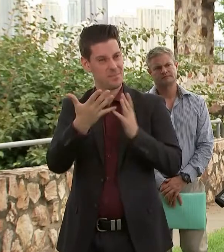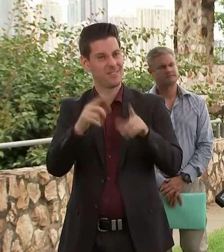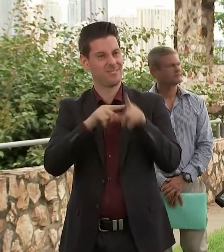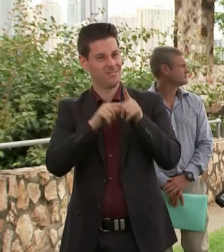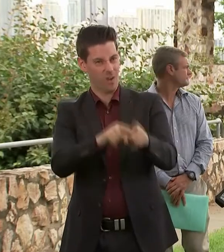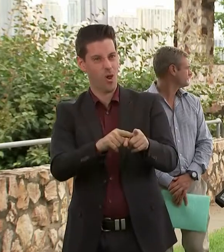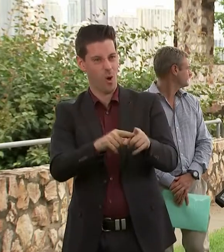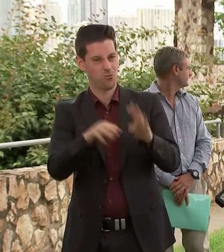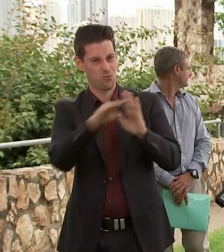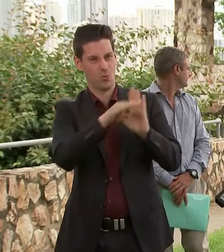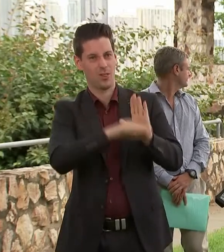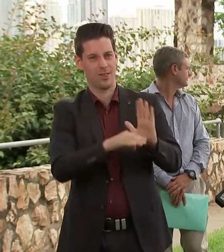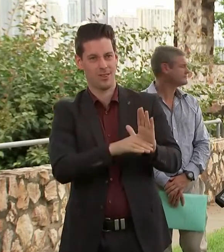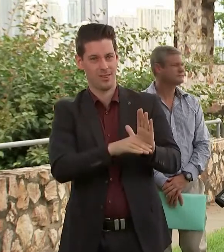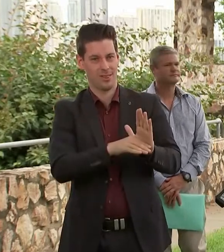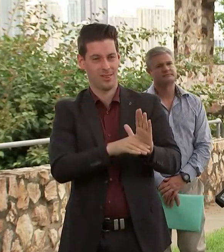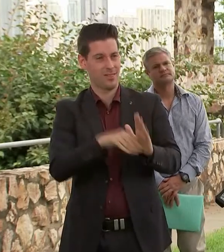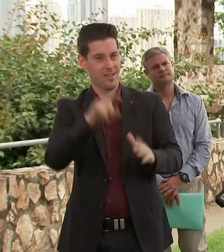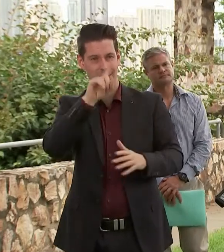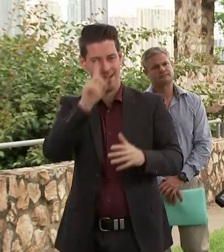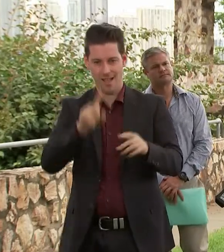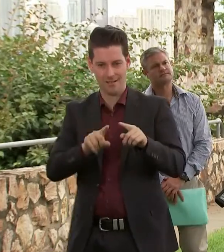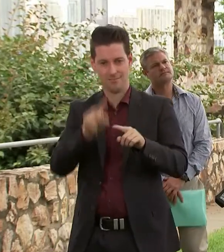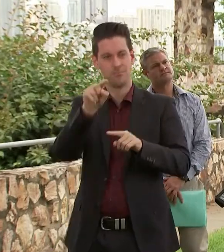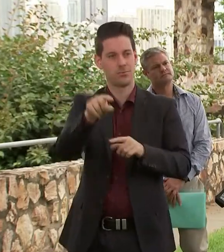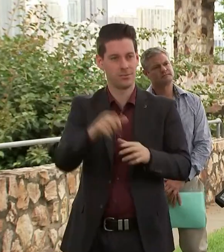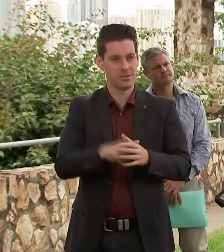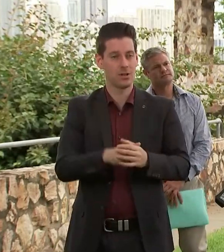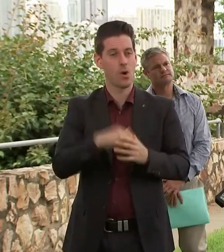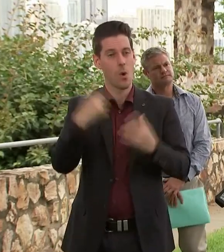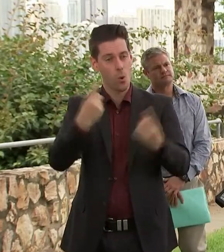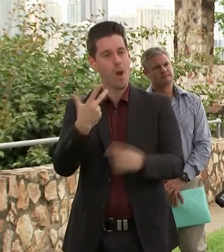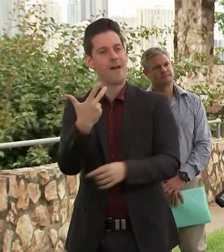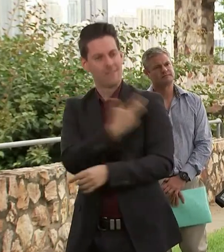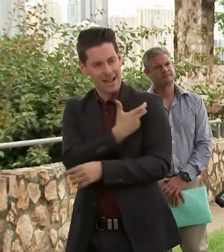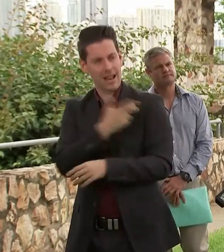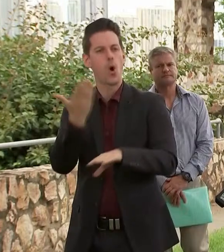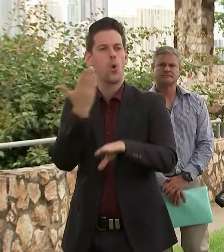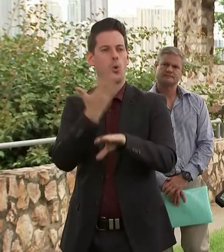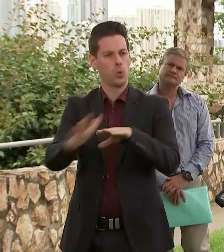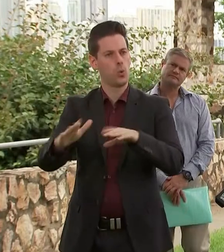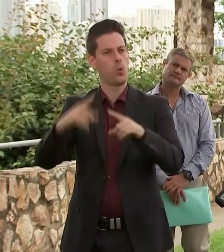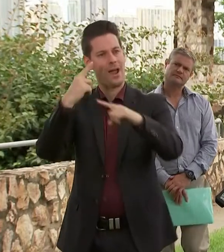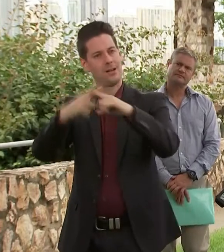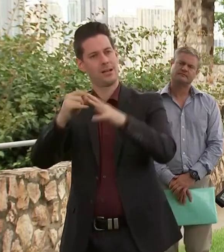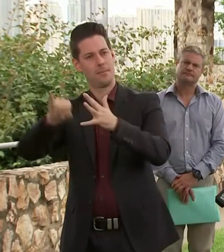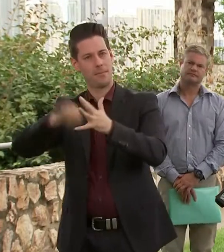will stand. So it just changes really for the vaccinated people.